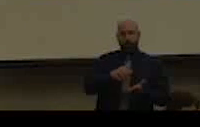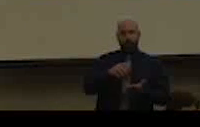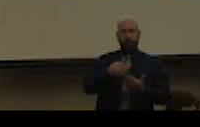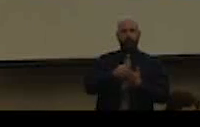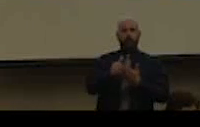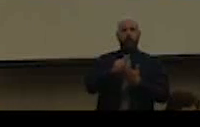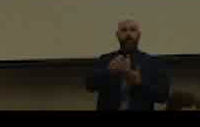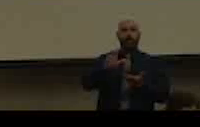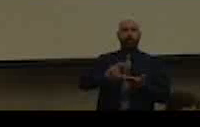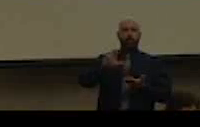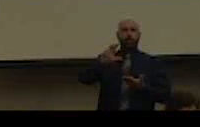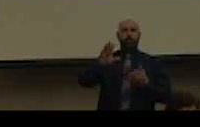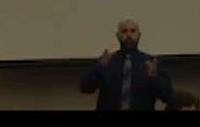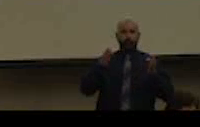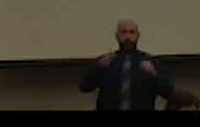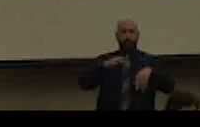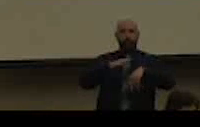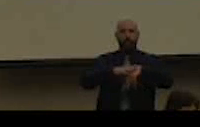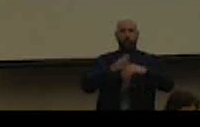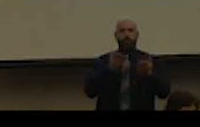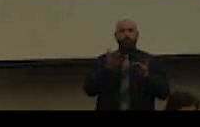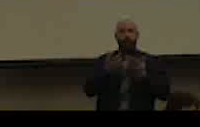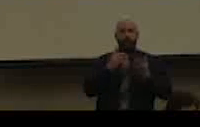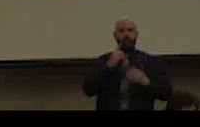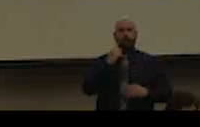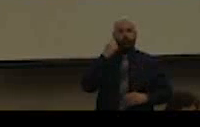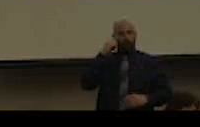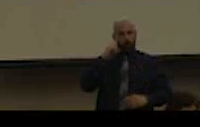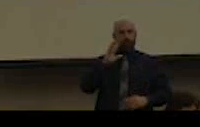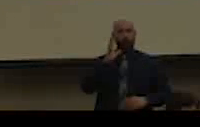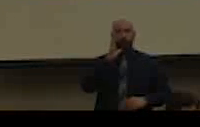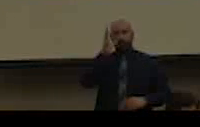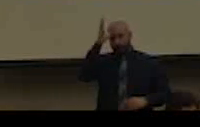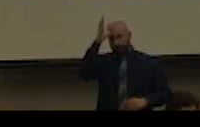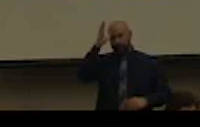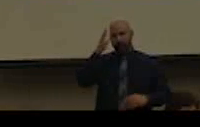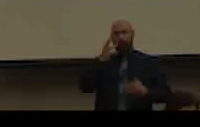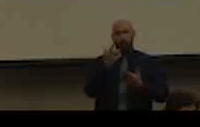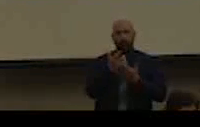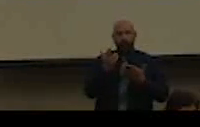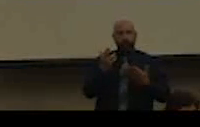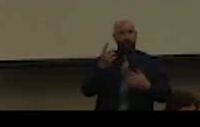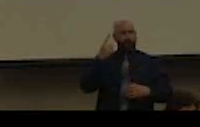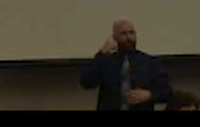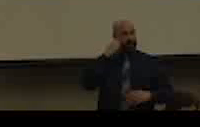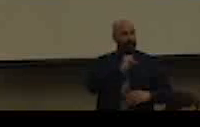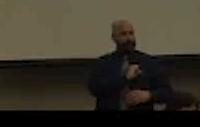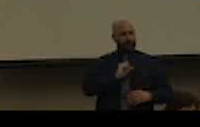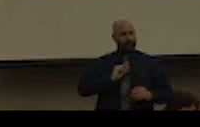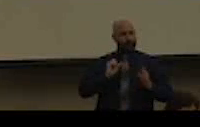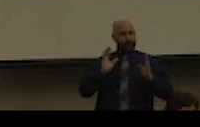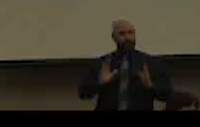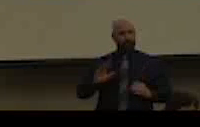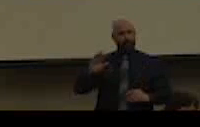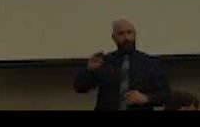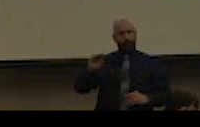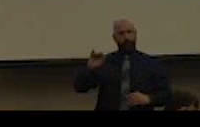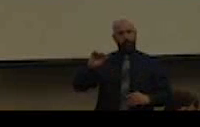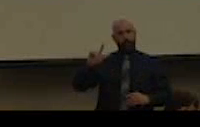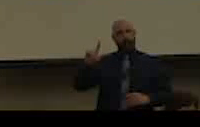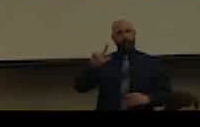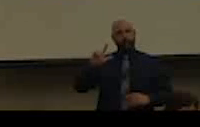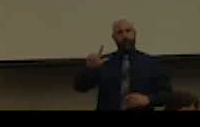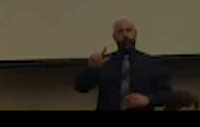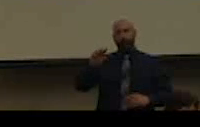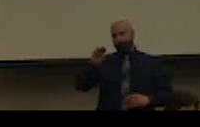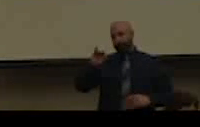focus on services for parents and resources. And Senator Mazzell, I remember we talked specifically about home visitation in the